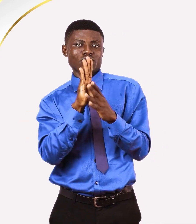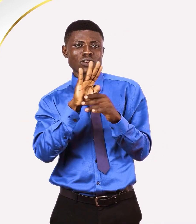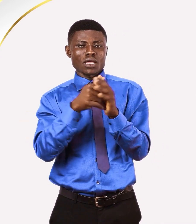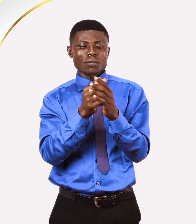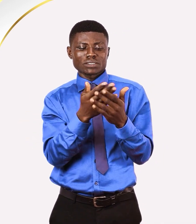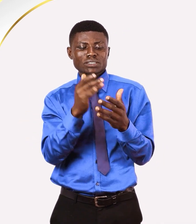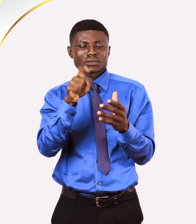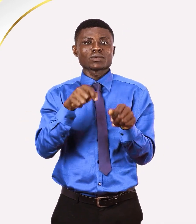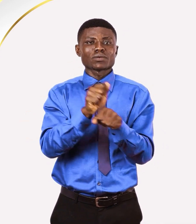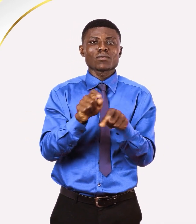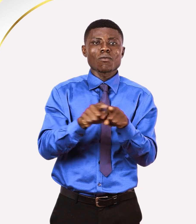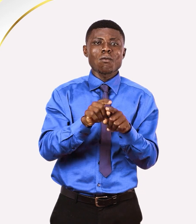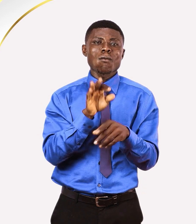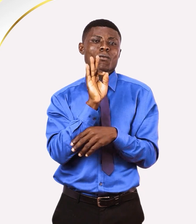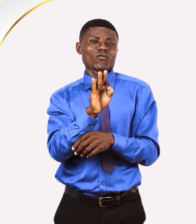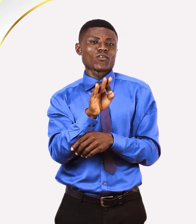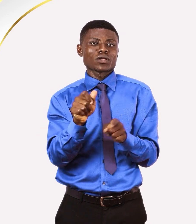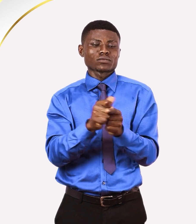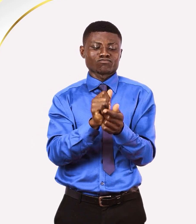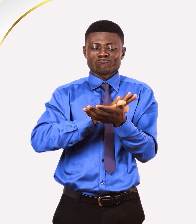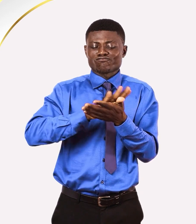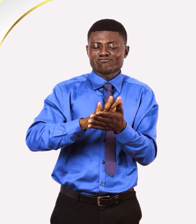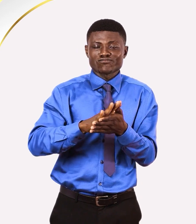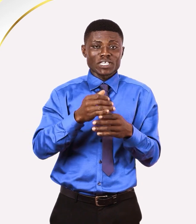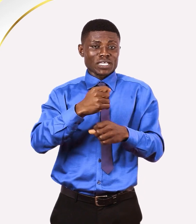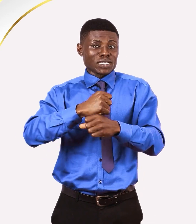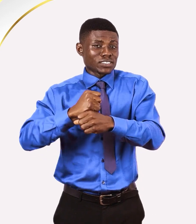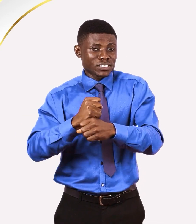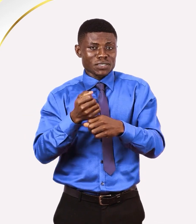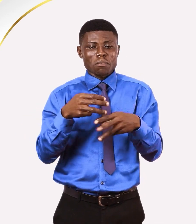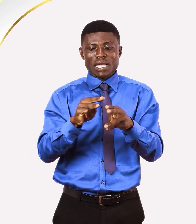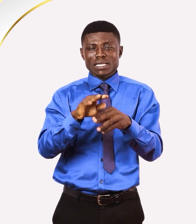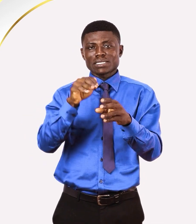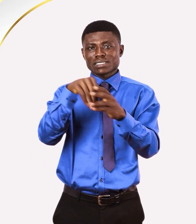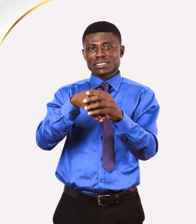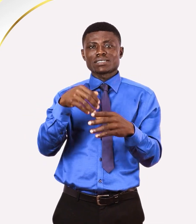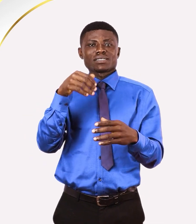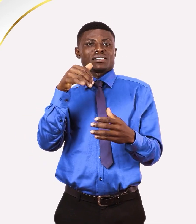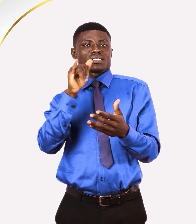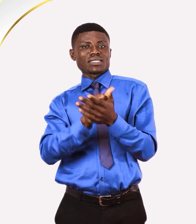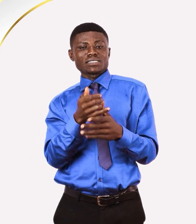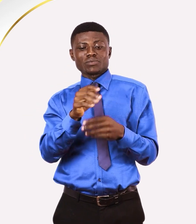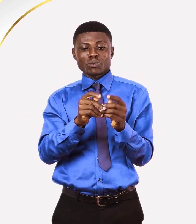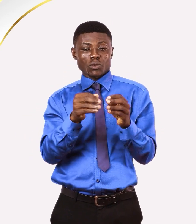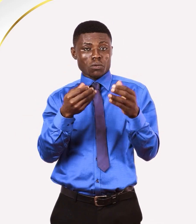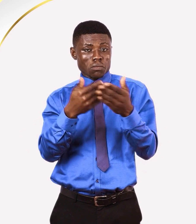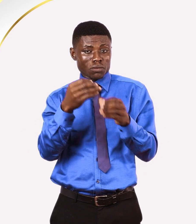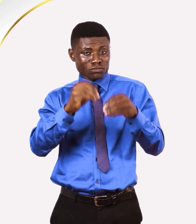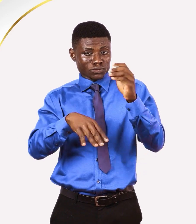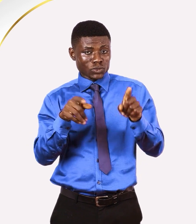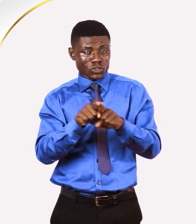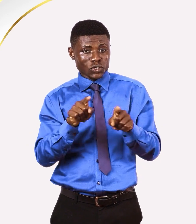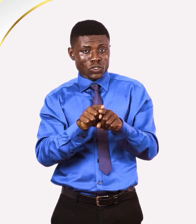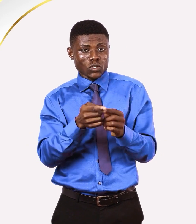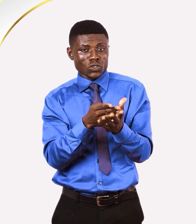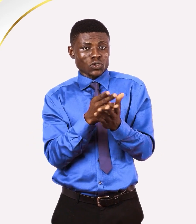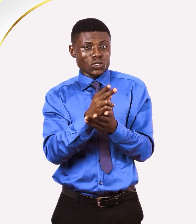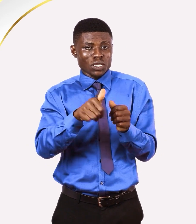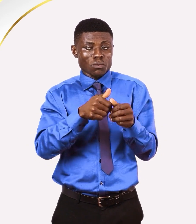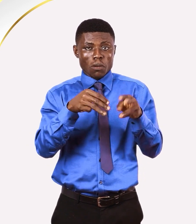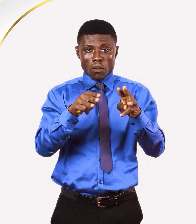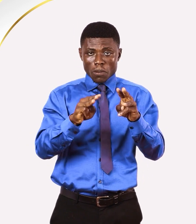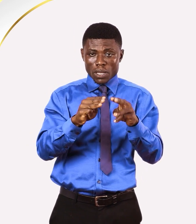an efficient, fair, and transparent securities market in which investors and the